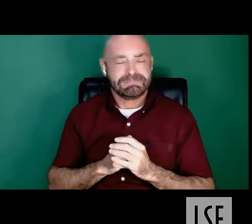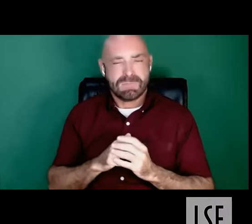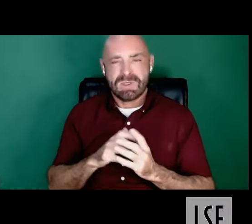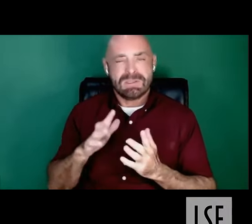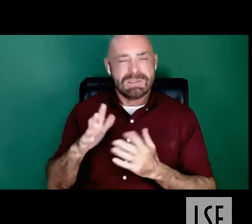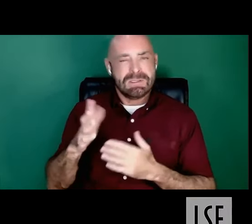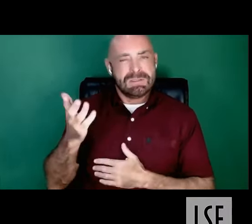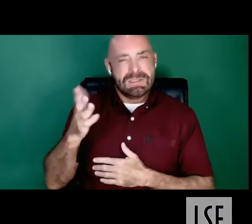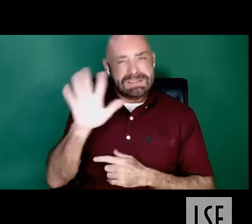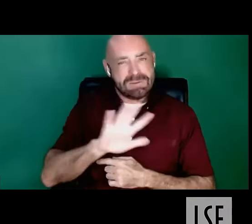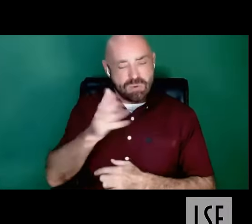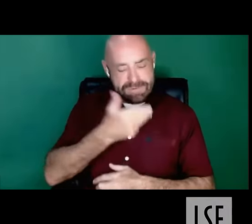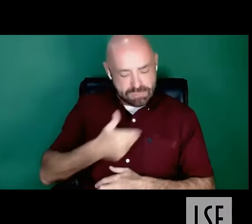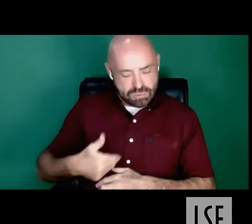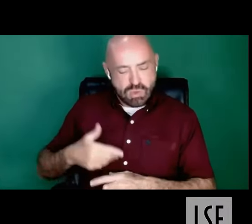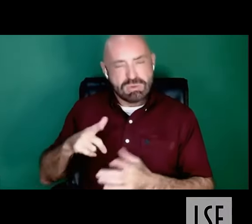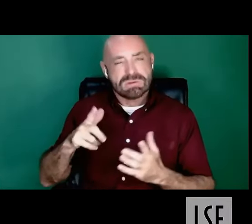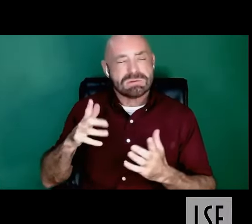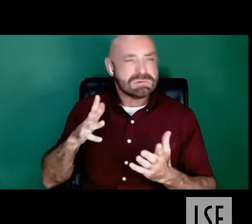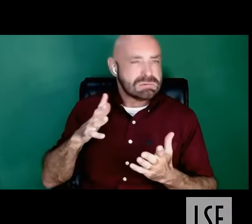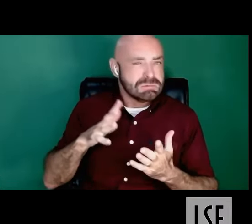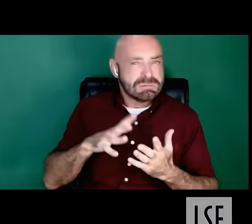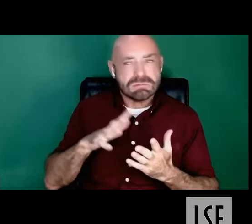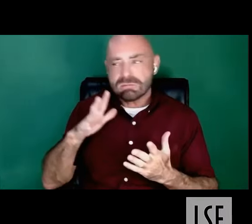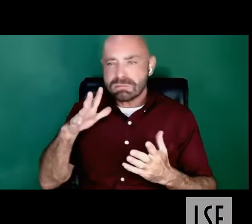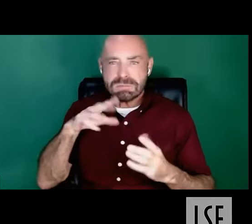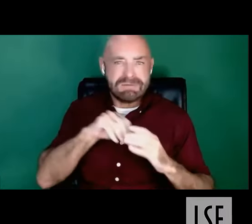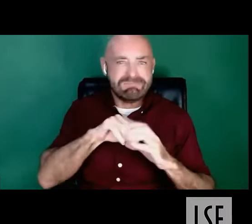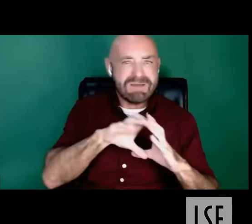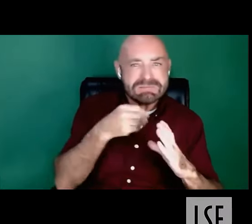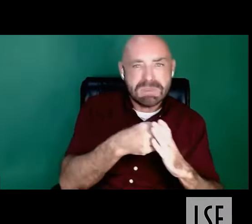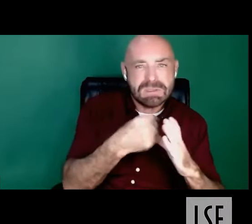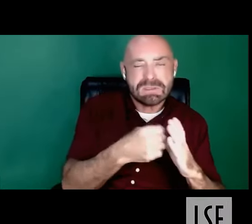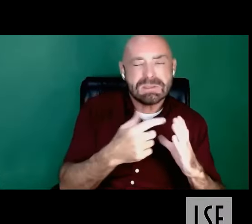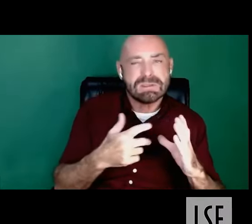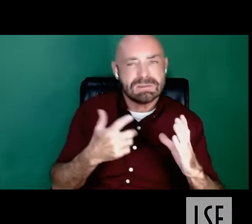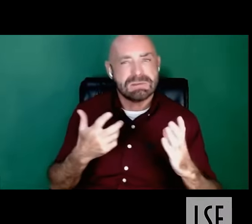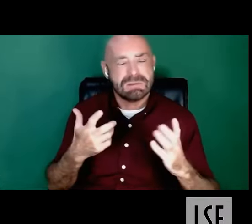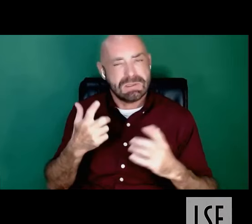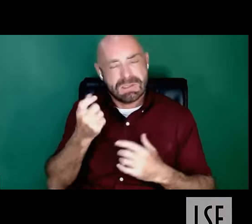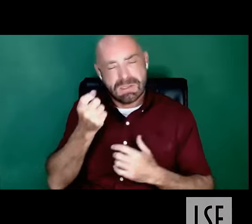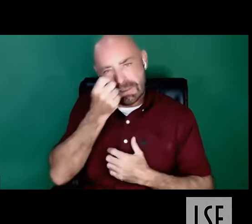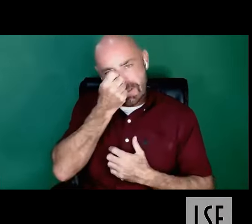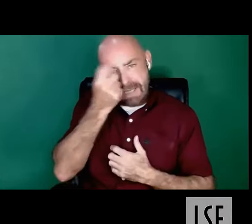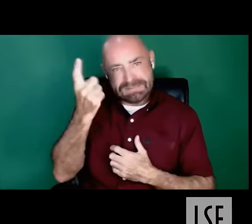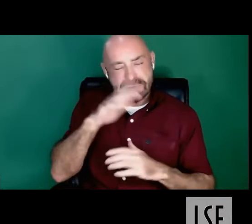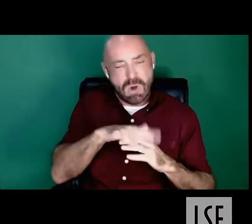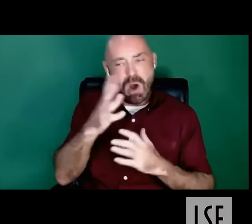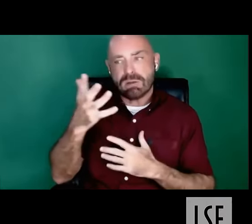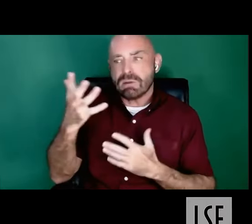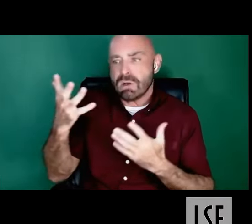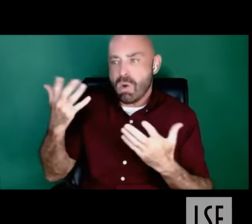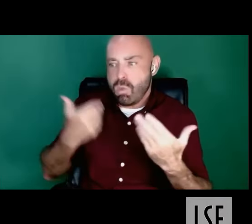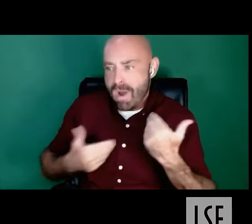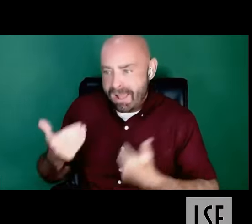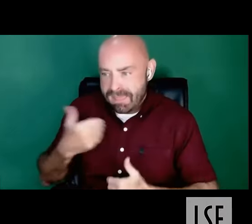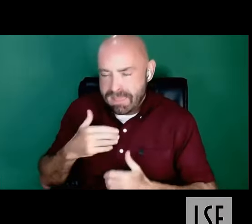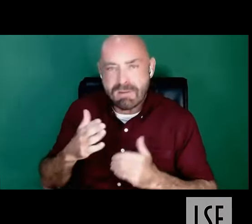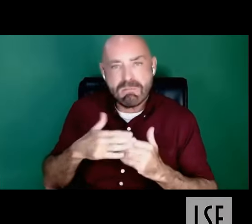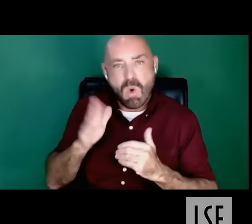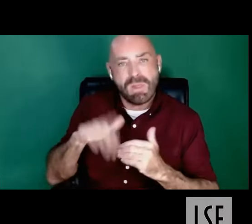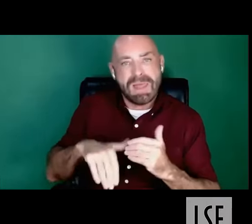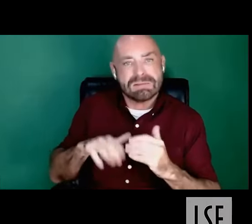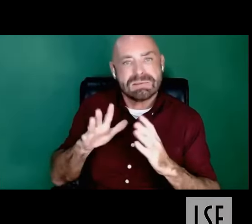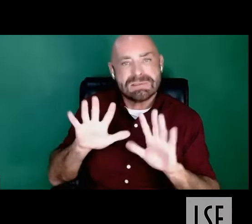on investment income, you know, ideas like a wealth tax on people with a net wealth of over 10 million,